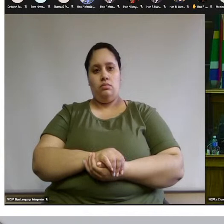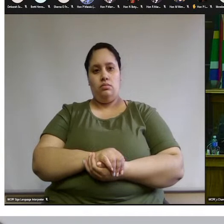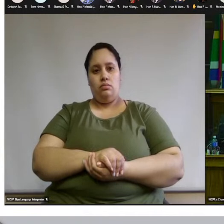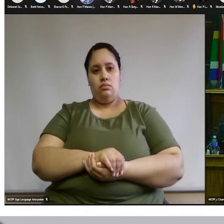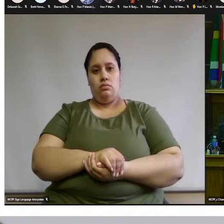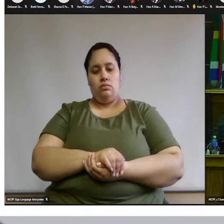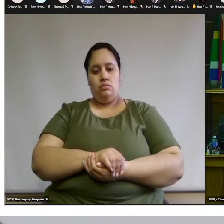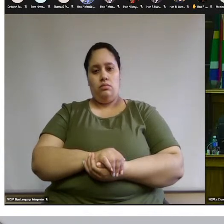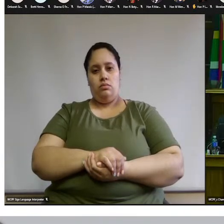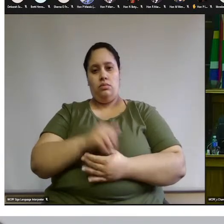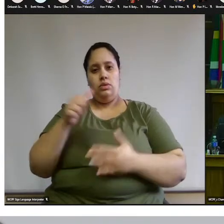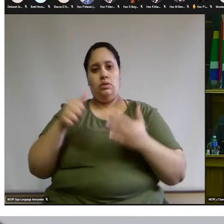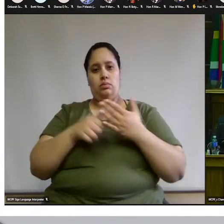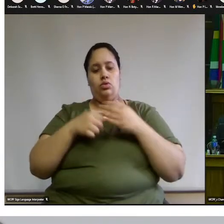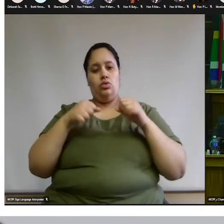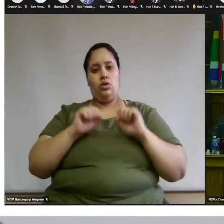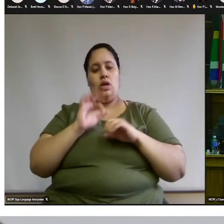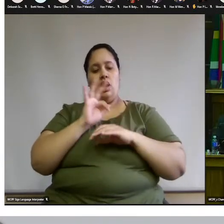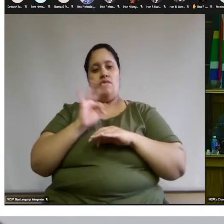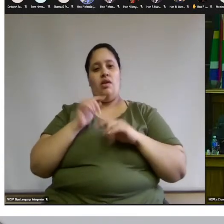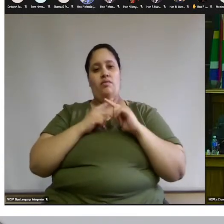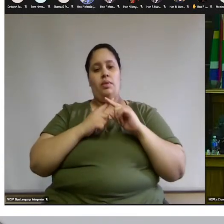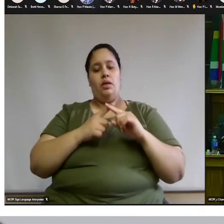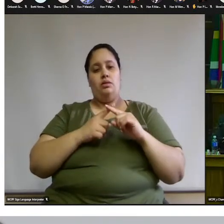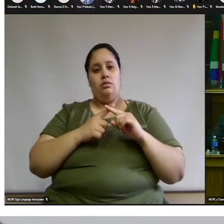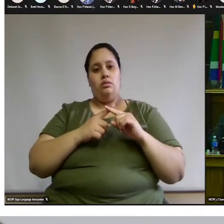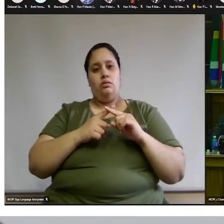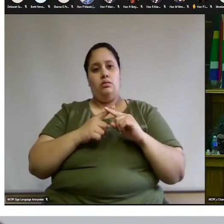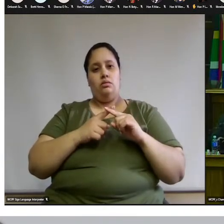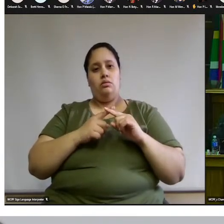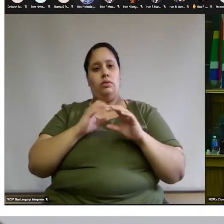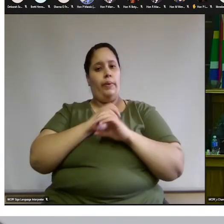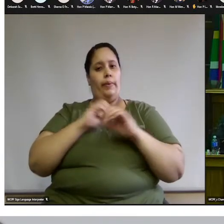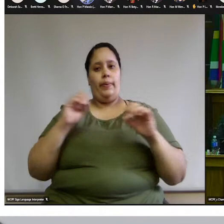Deputy Chair, the Freedom Front Plus has no